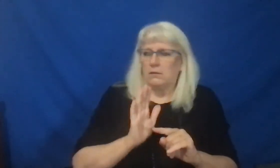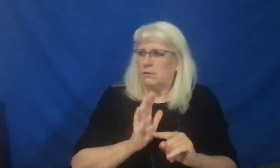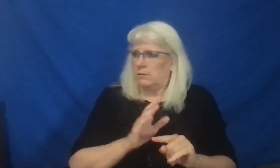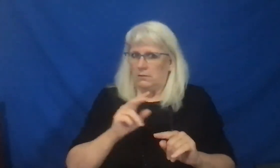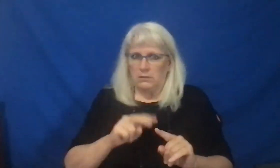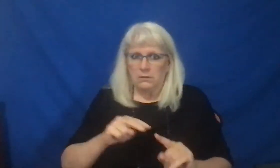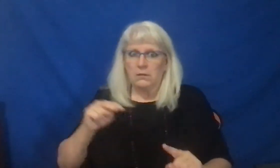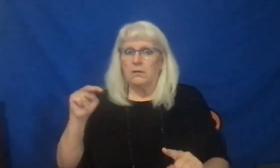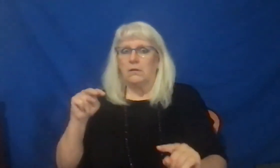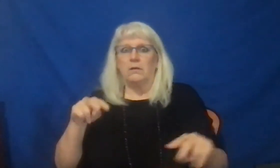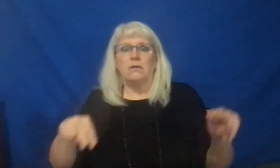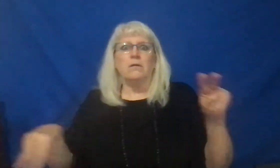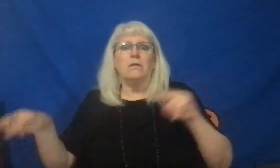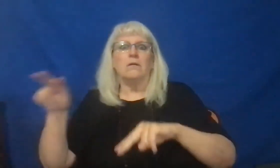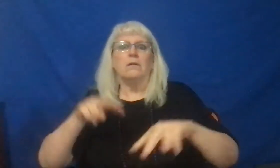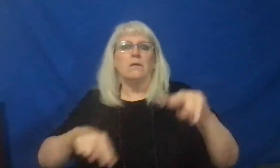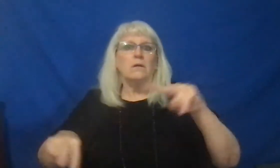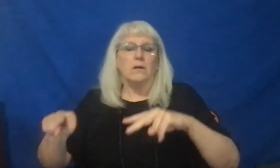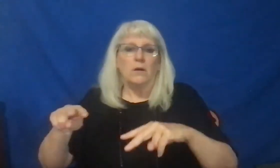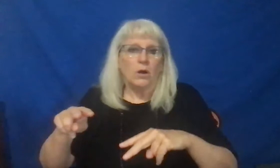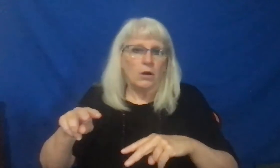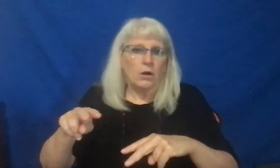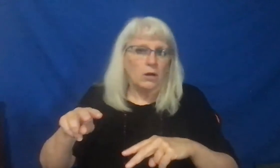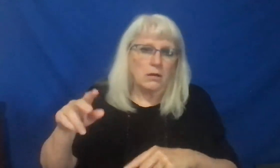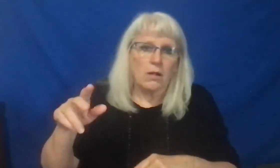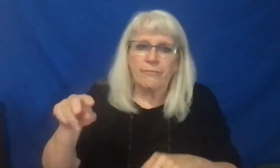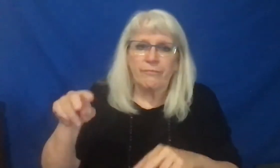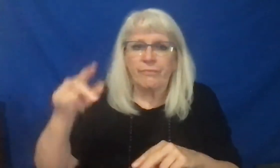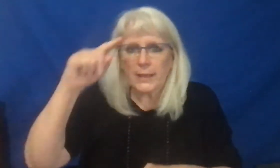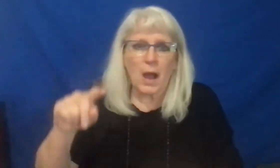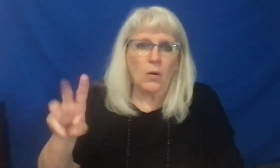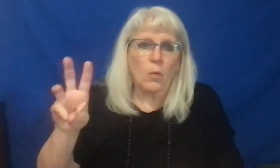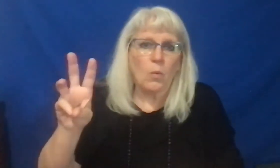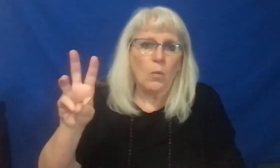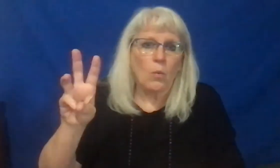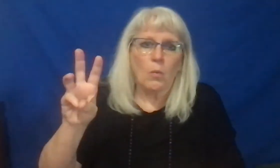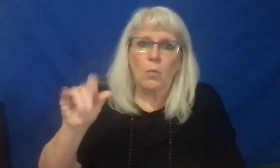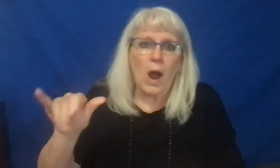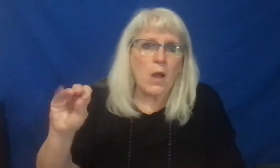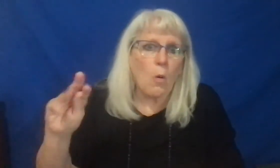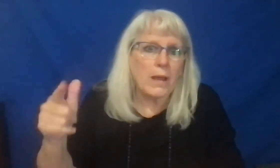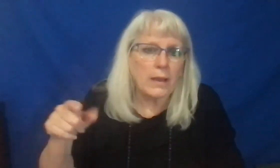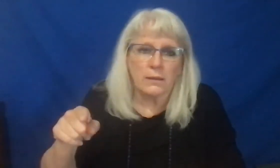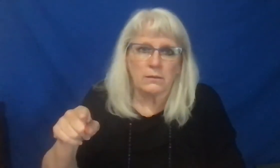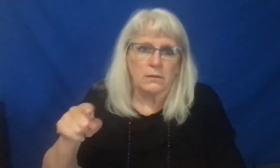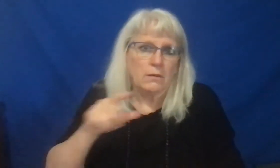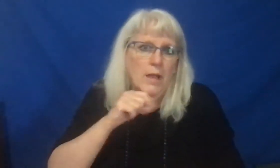the person who gets sober in Wyoming? What would it look like if me at 21 got sober in